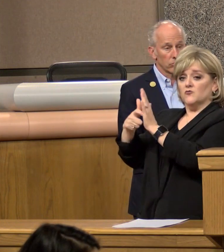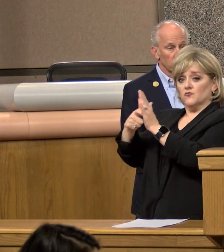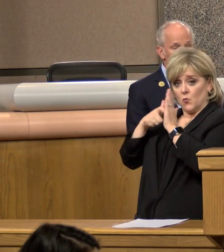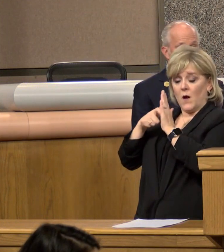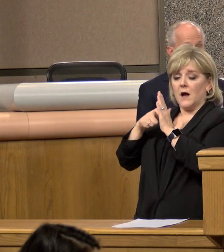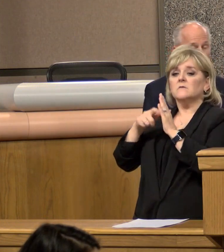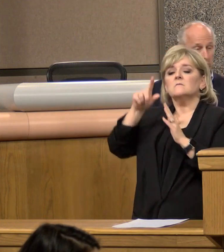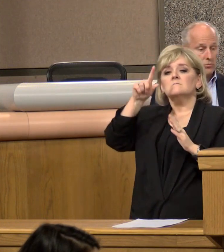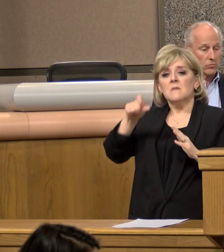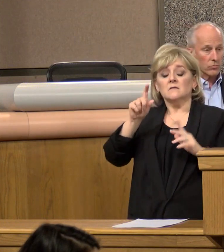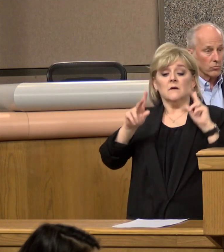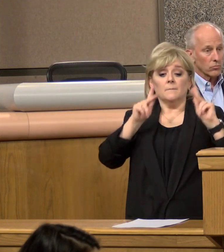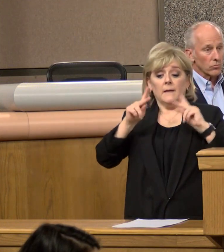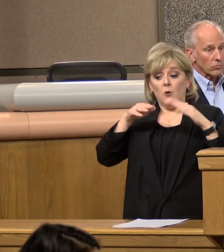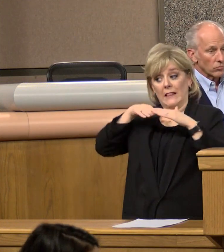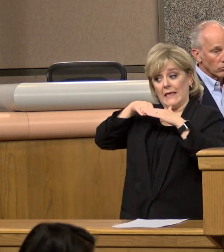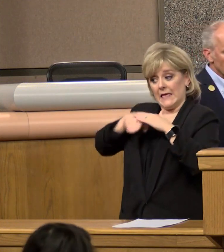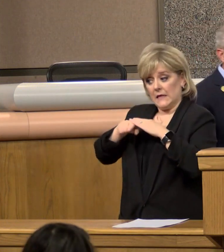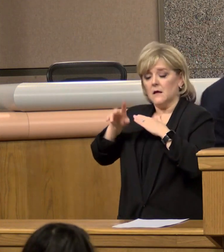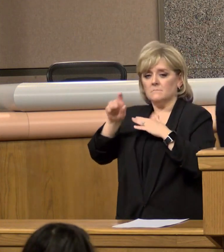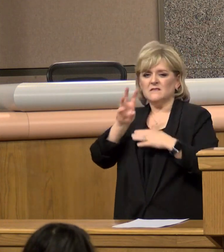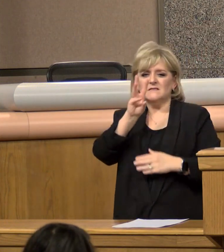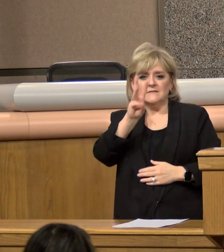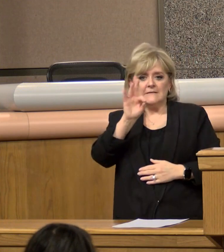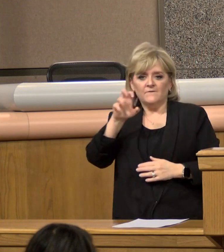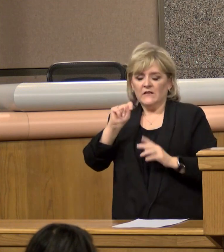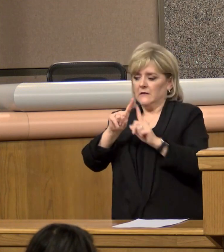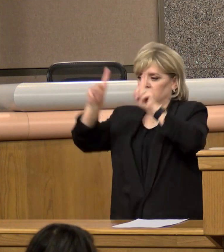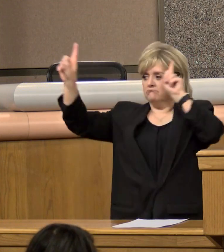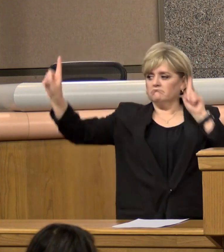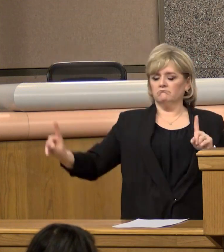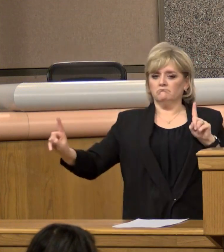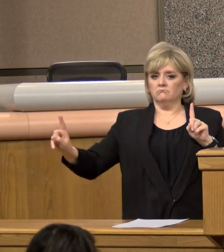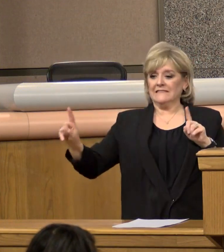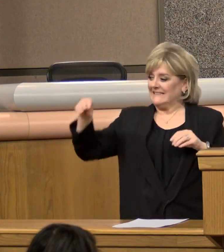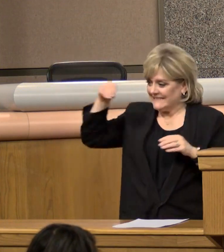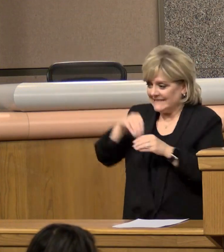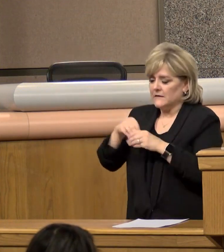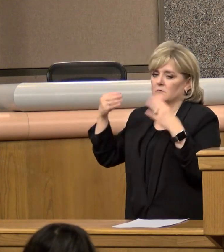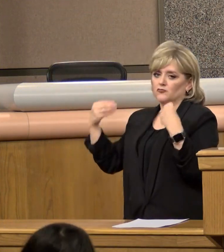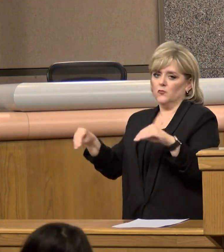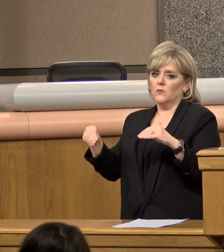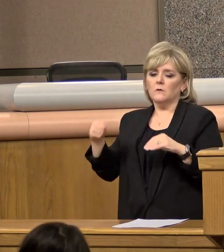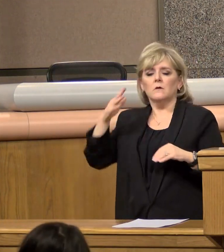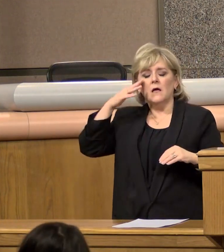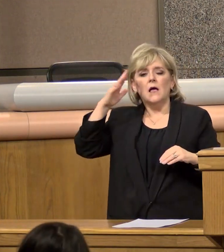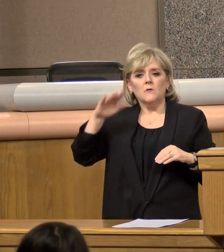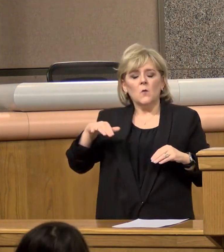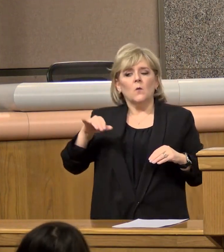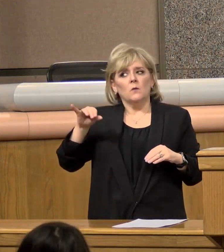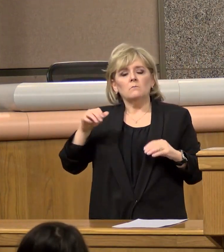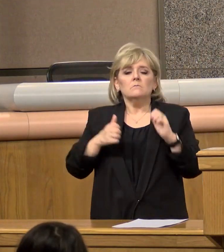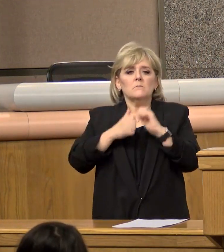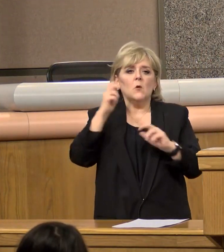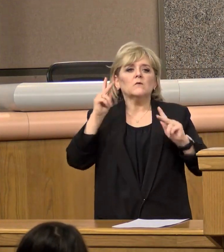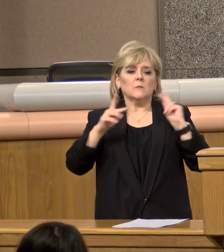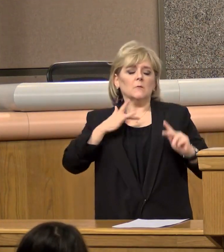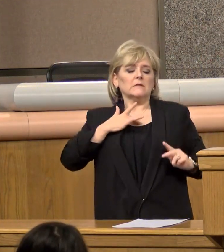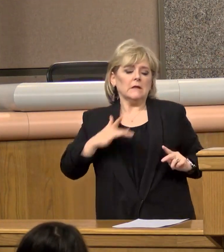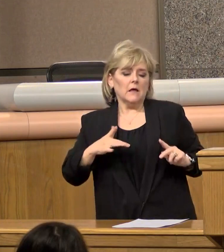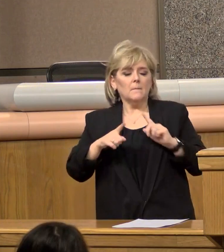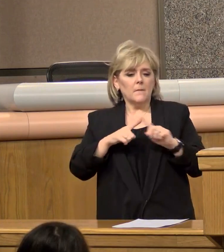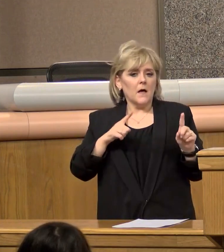apart for people who are even standing in line? I know that people are mostly doing that, keeping their distance, but is that going to be obligated? Or is it going